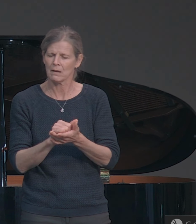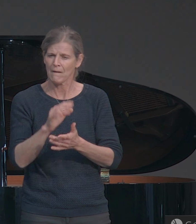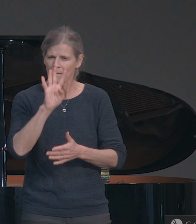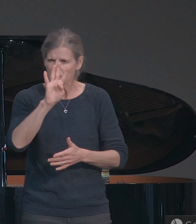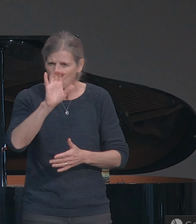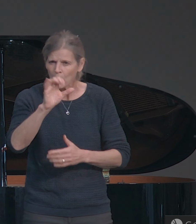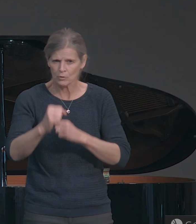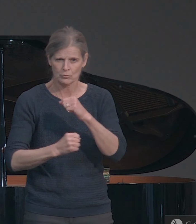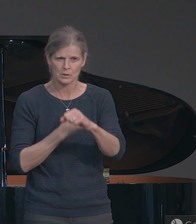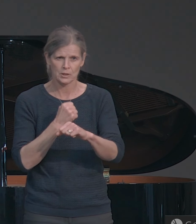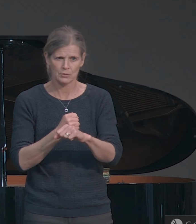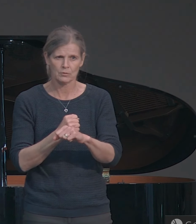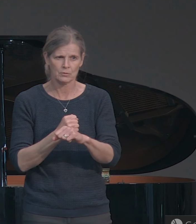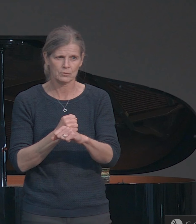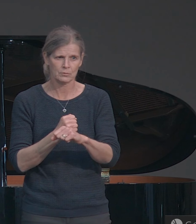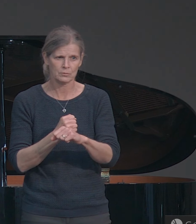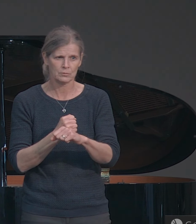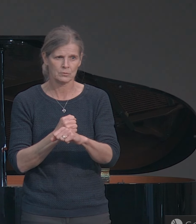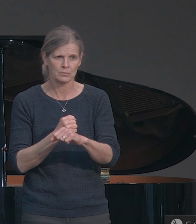400 years.